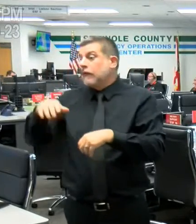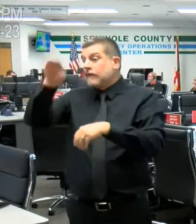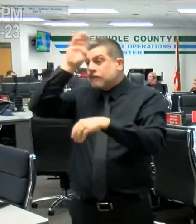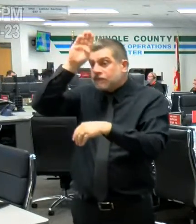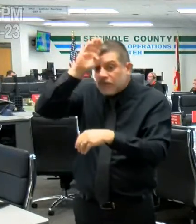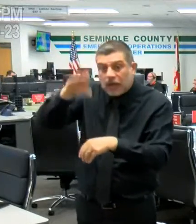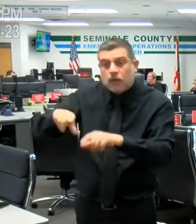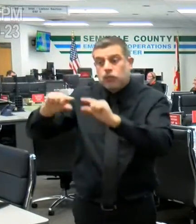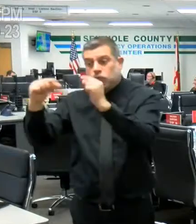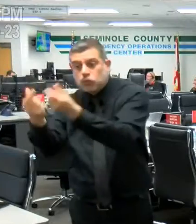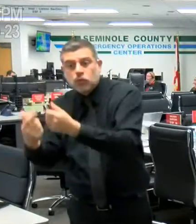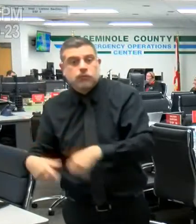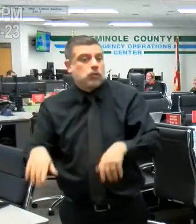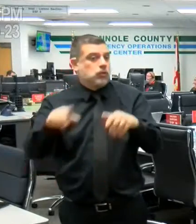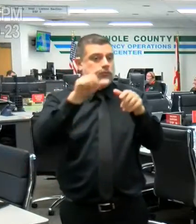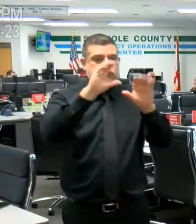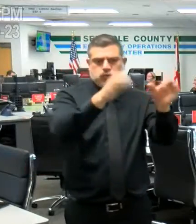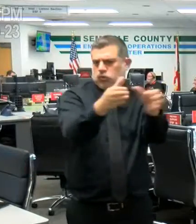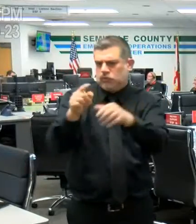as well as the on